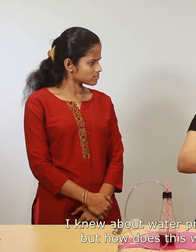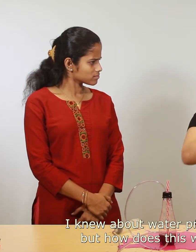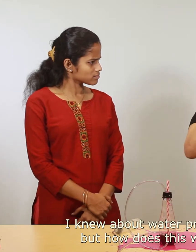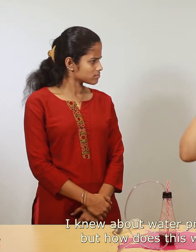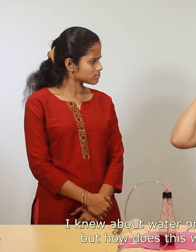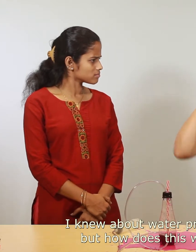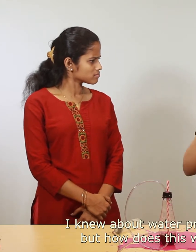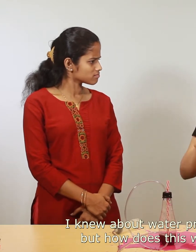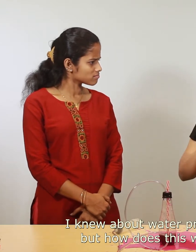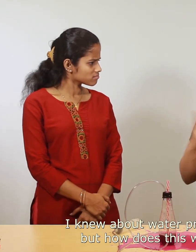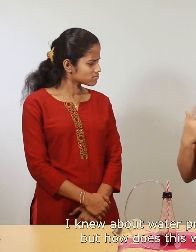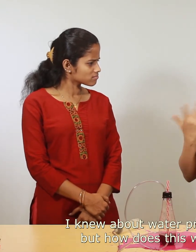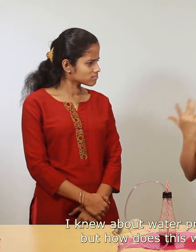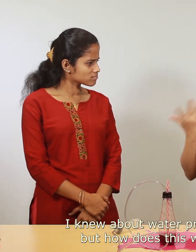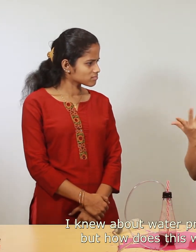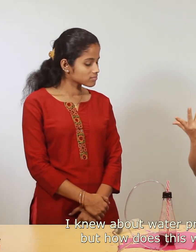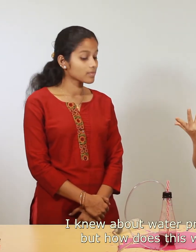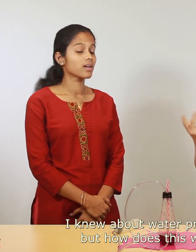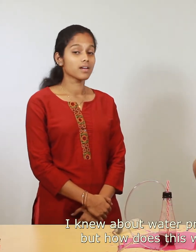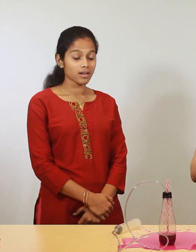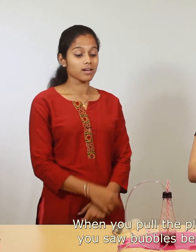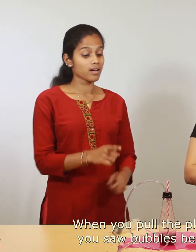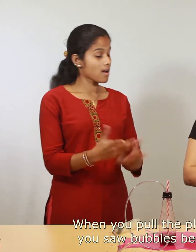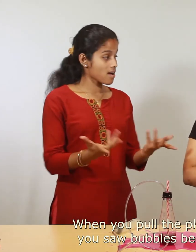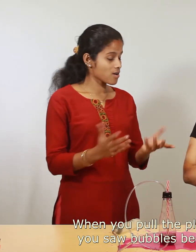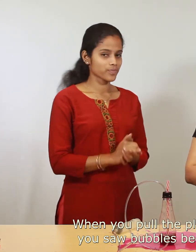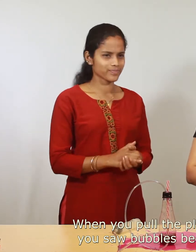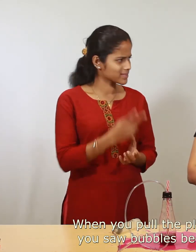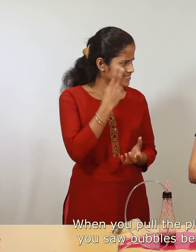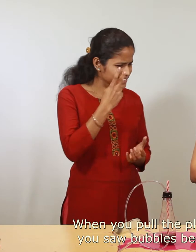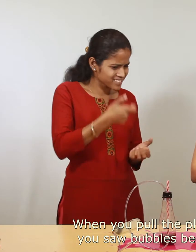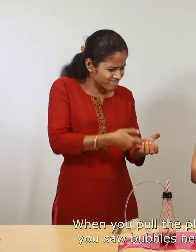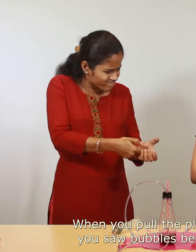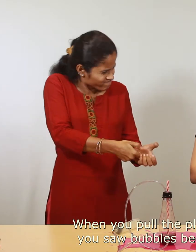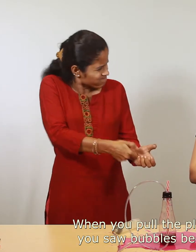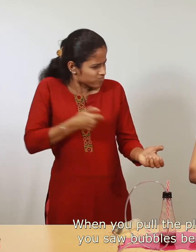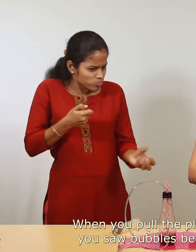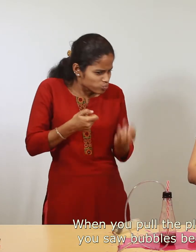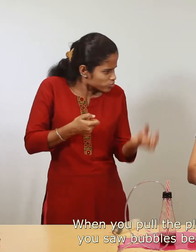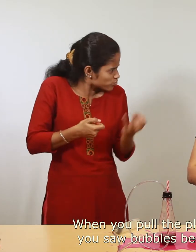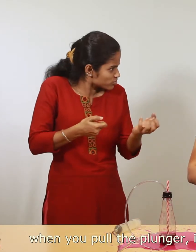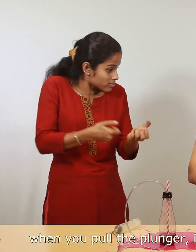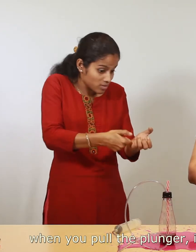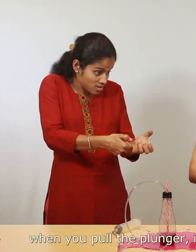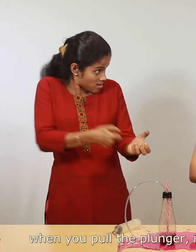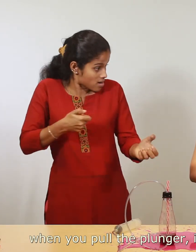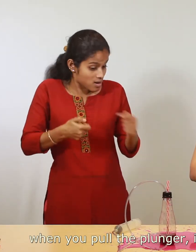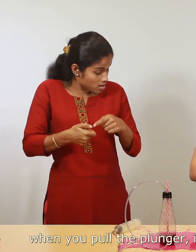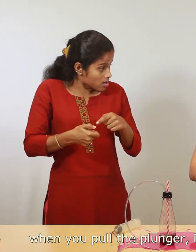I knew about water pressure, but how does this work? When you pull the plunger, you saw bubbles because when you